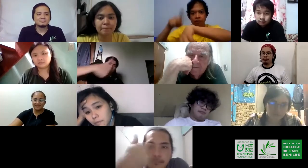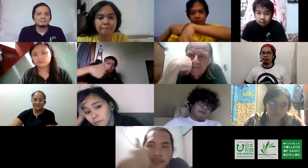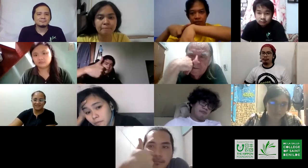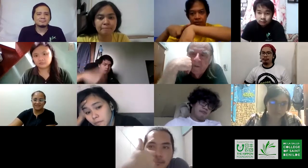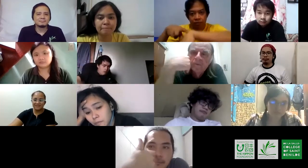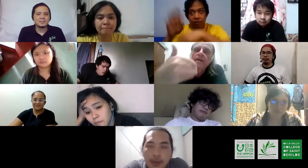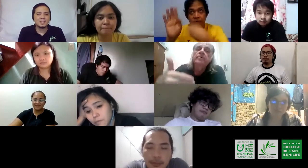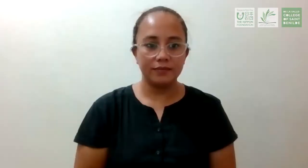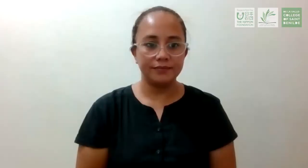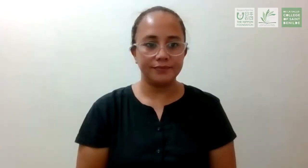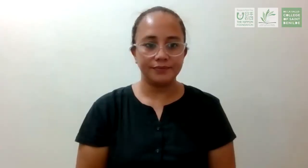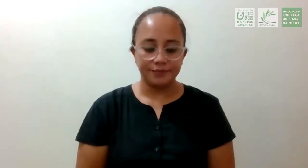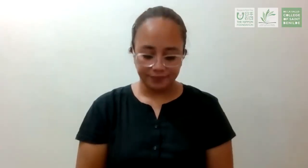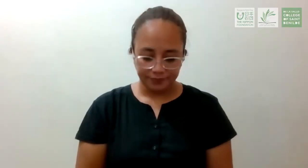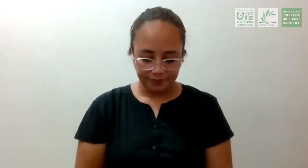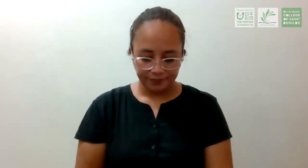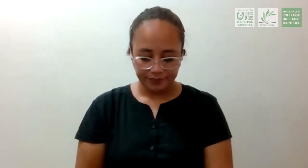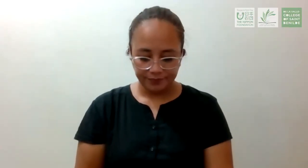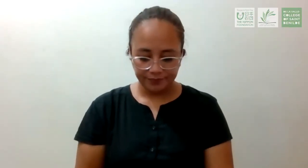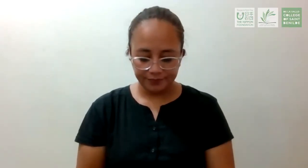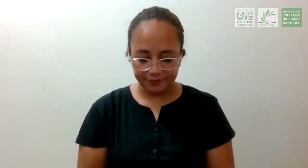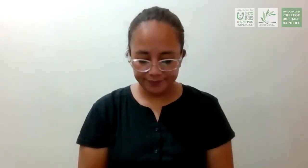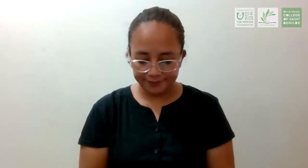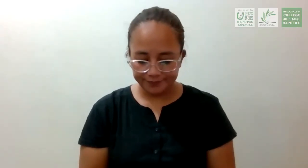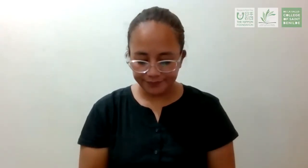Okay, so thank you.